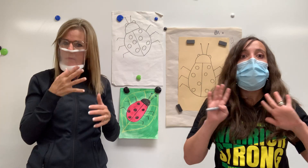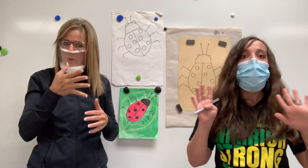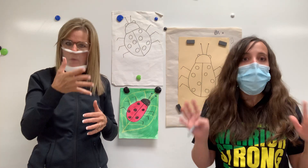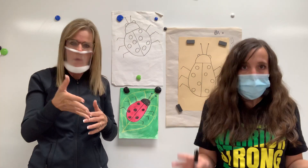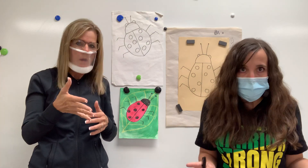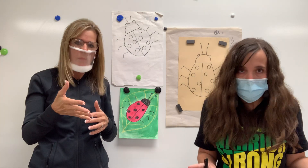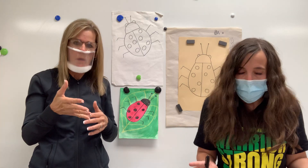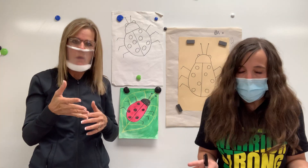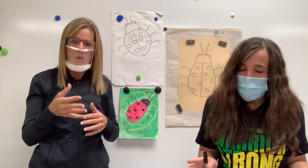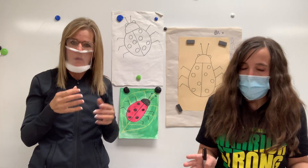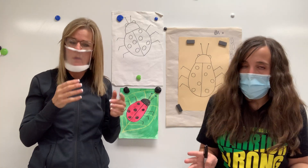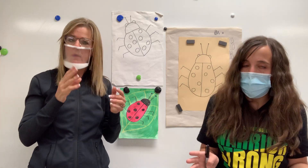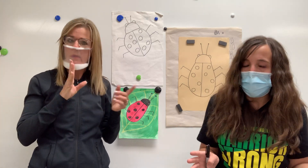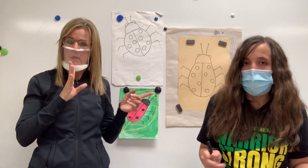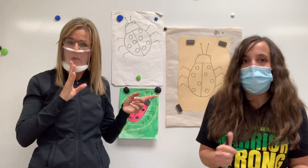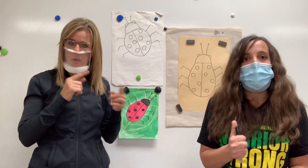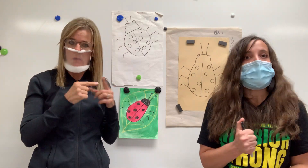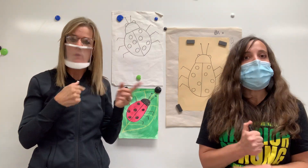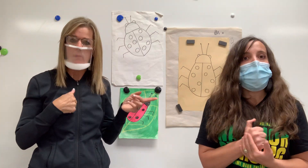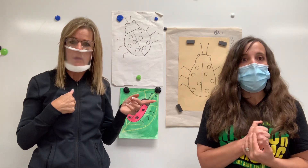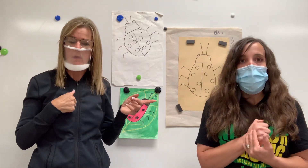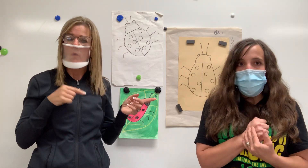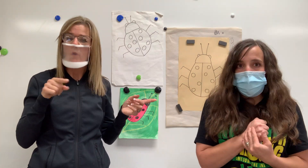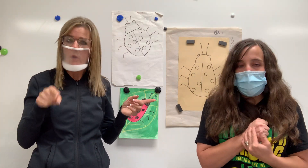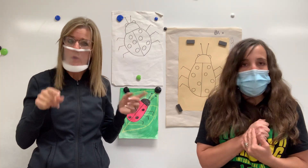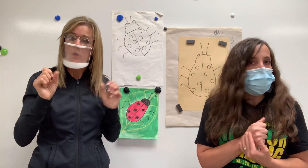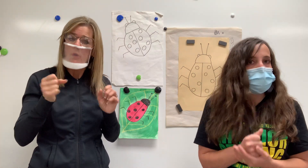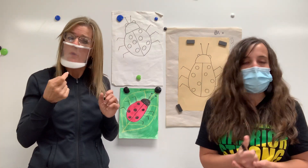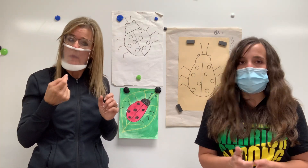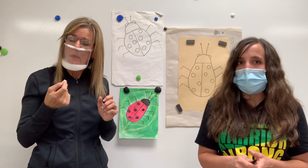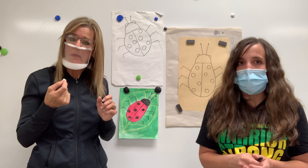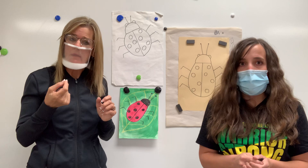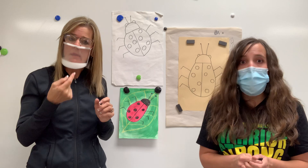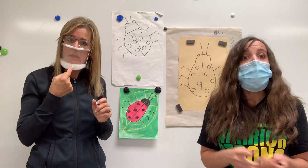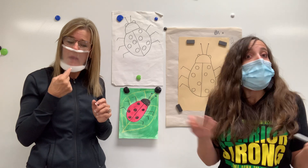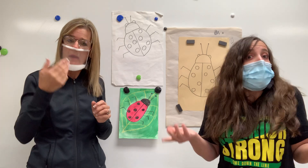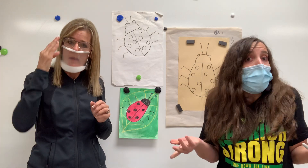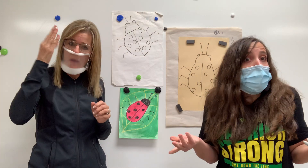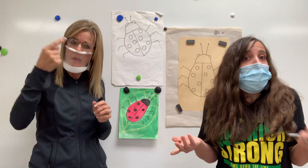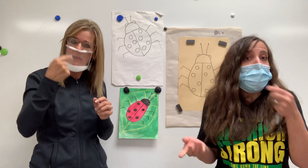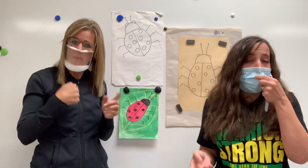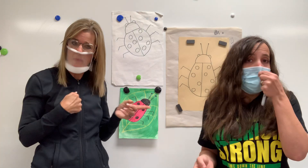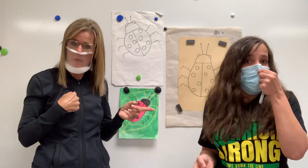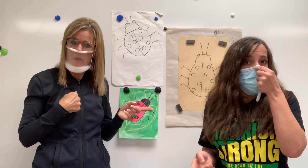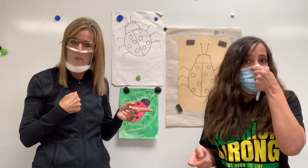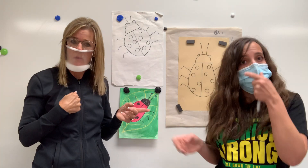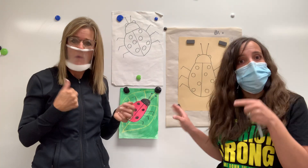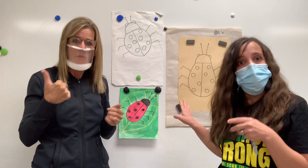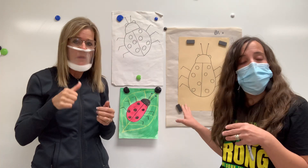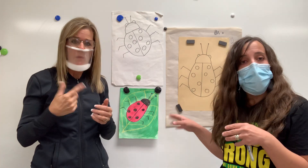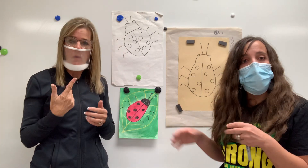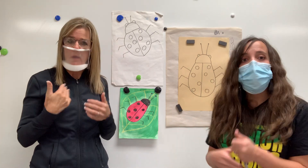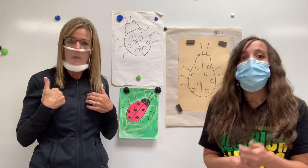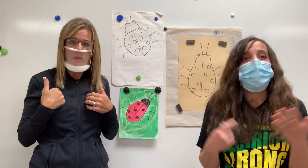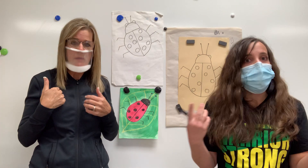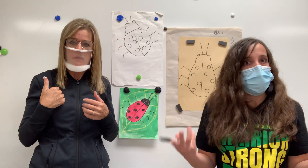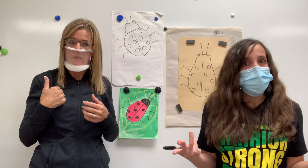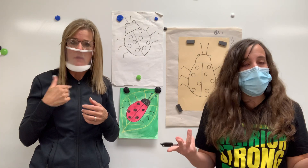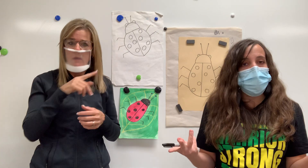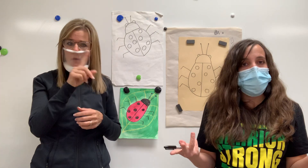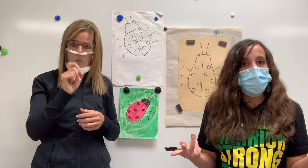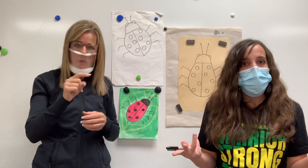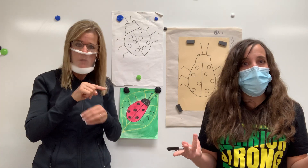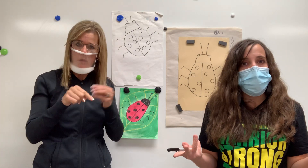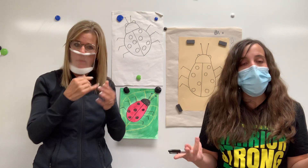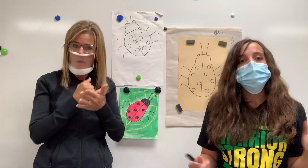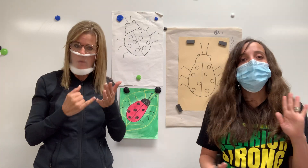would love to meet my new kindergarten friends. So you're always welcome just to say hello. Or if anybody has a question about art, that's